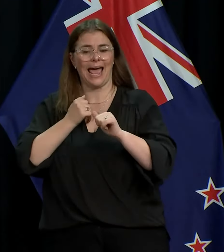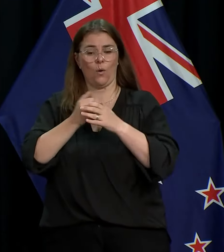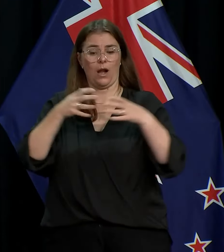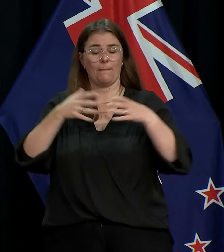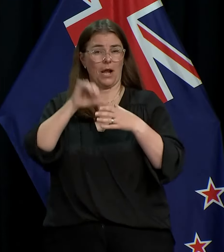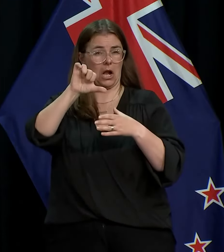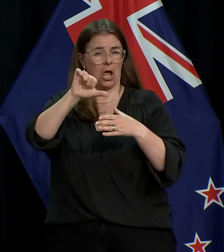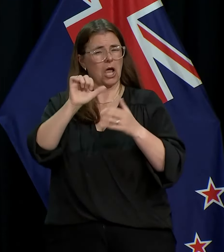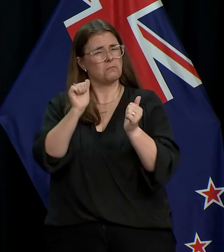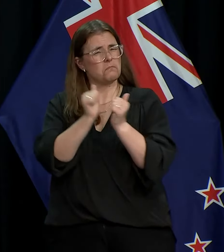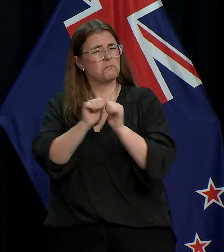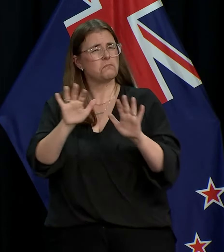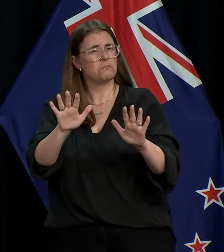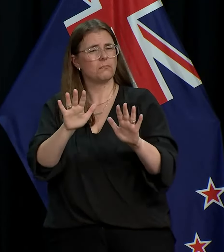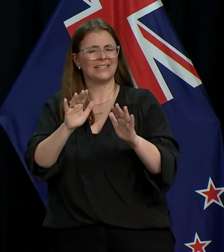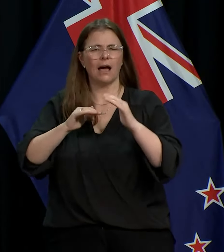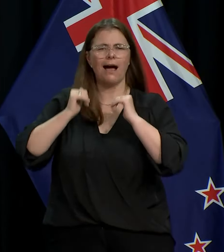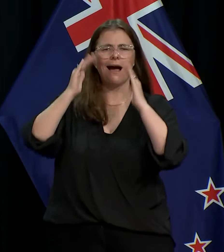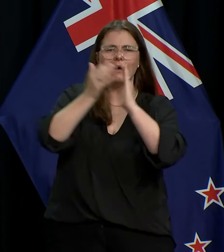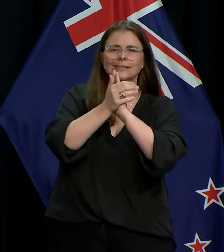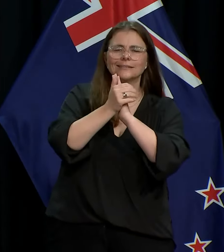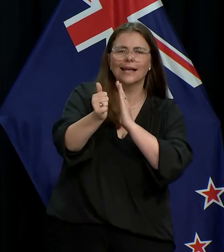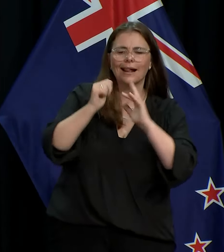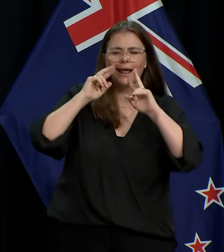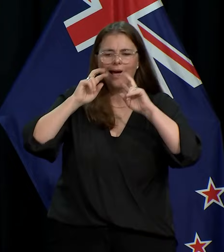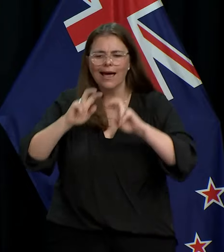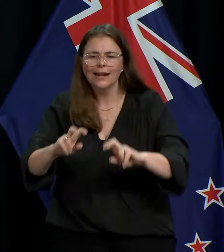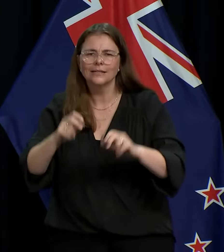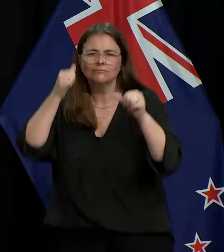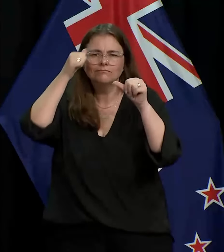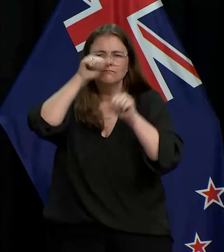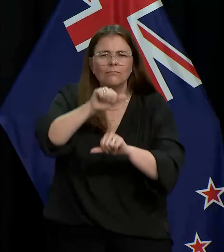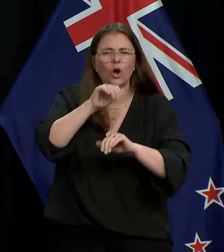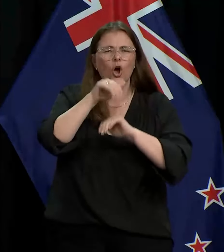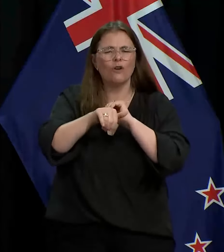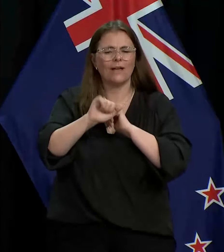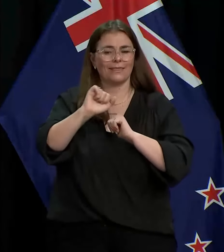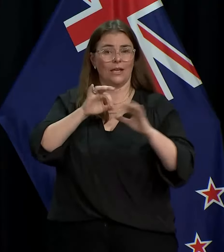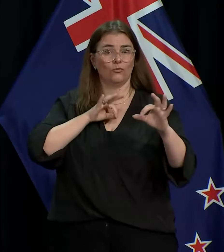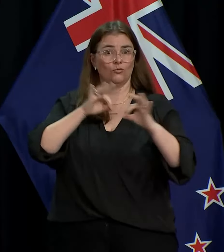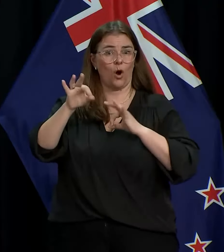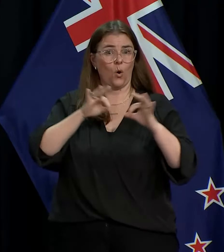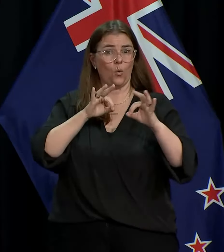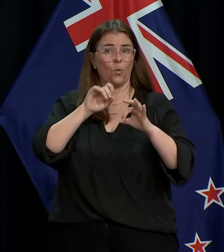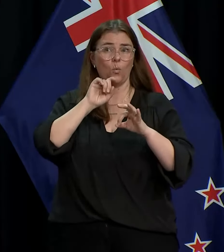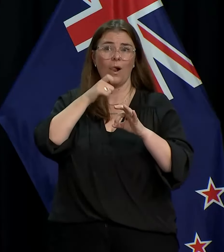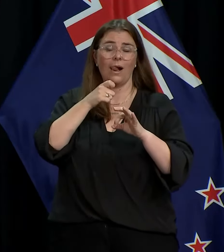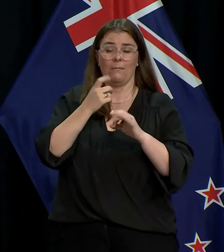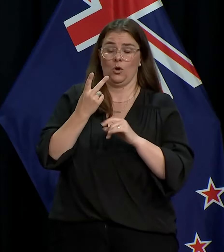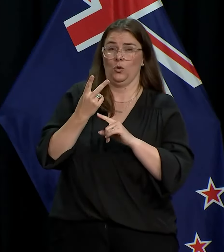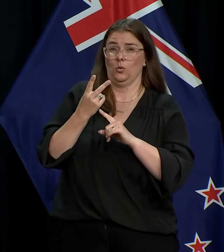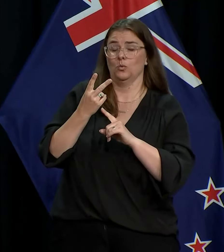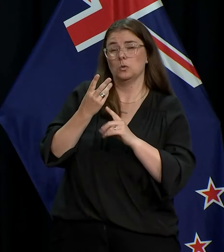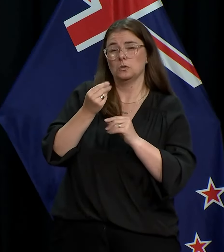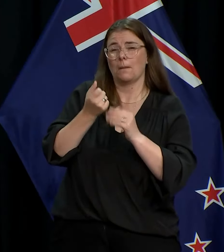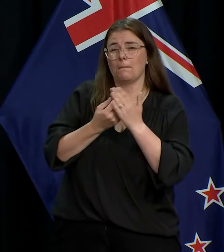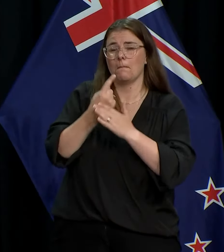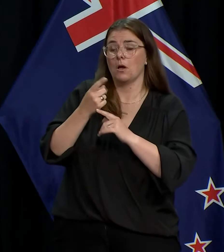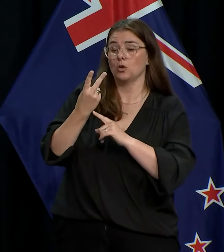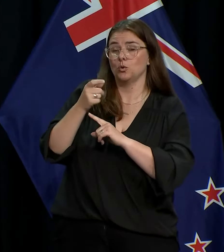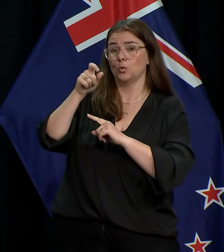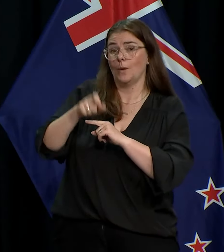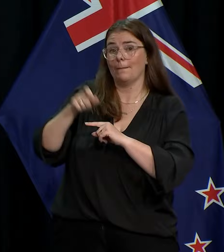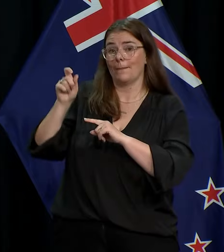contributing highly skilled analysts to undertake roles that in some cases 2 of those individuals will